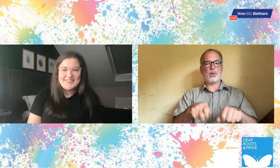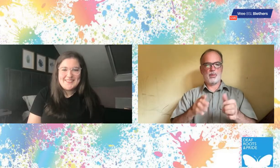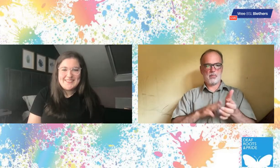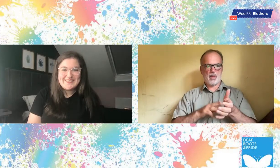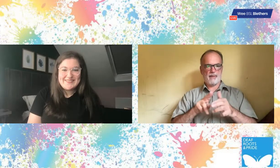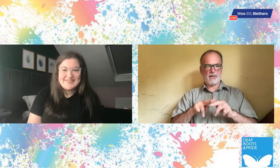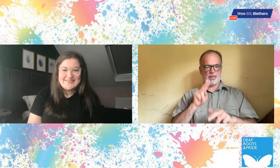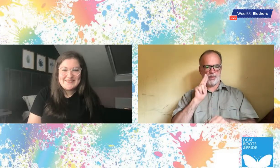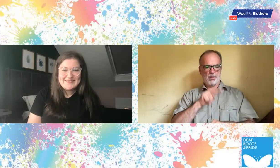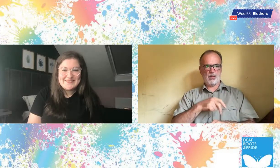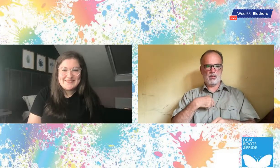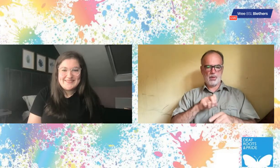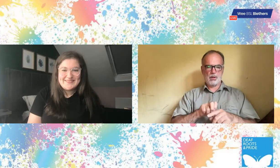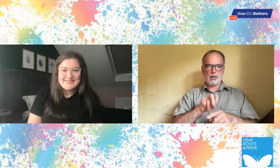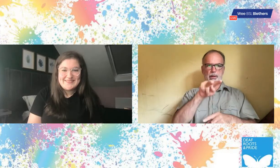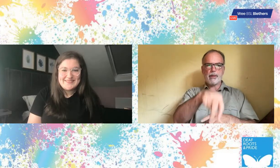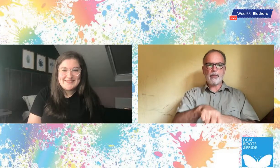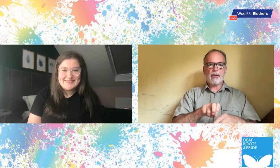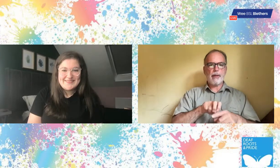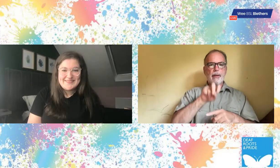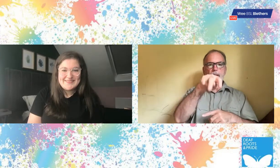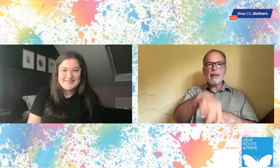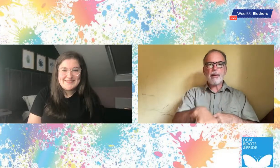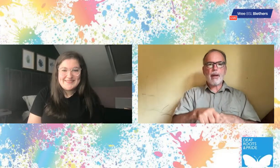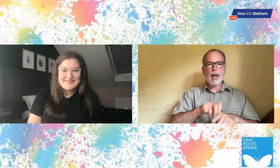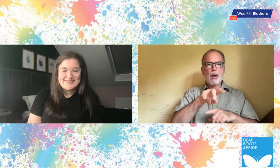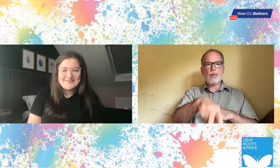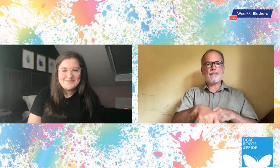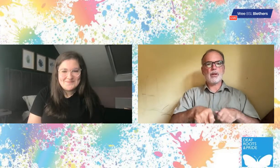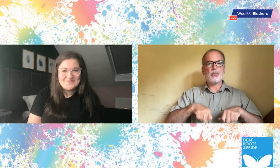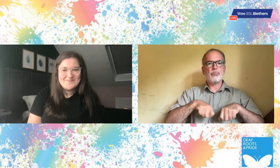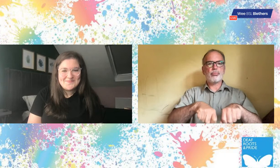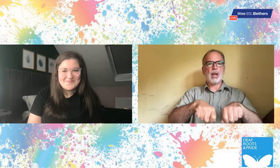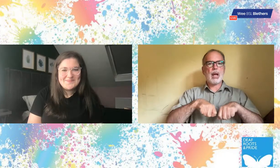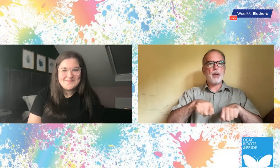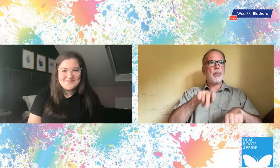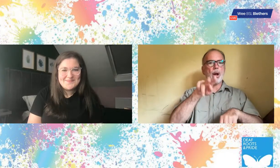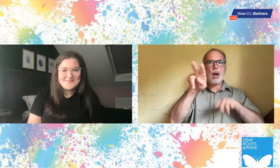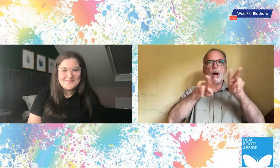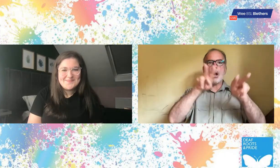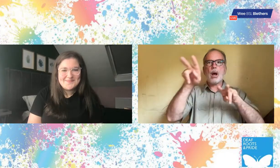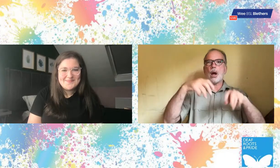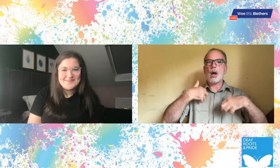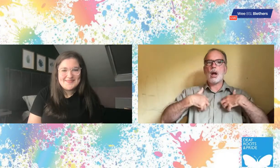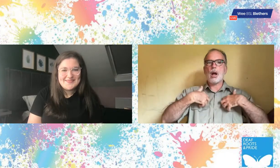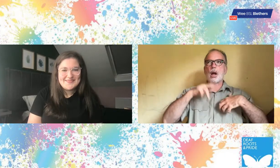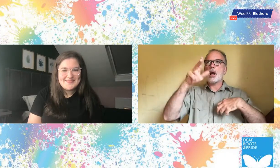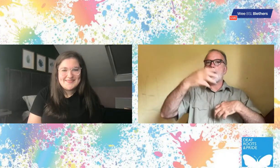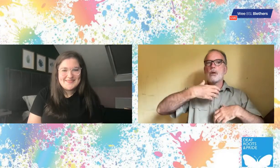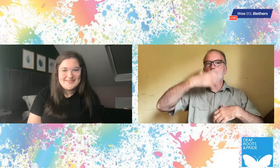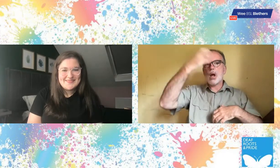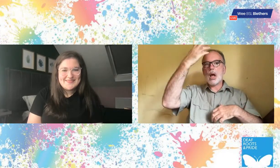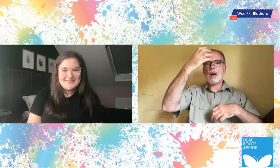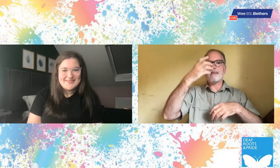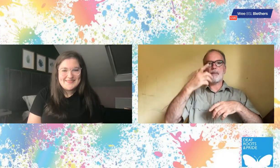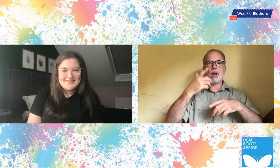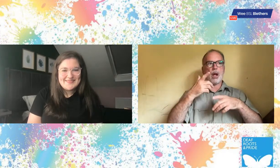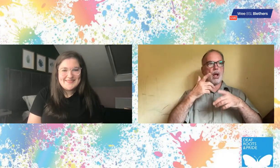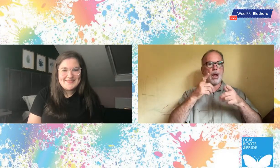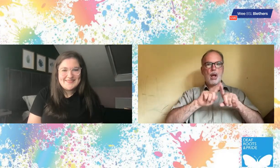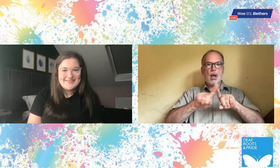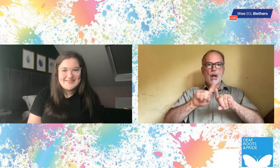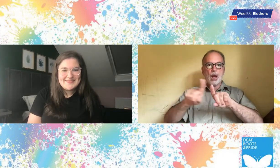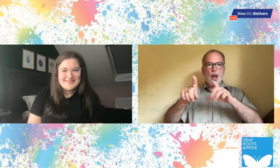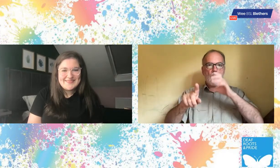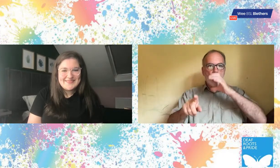18 months old in a pram. Um, and my parents said I used to try and get out of the pram to go and look at the animals. I was